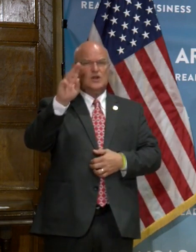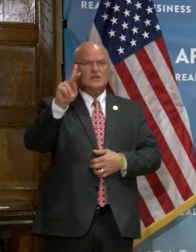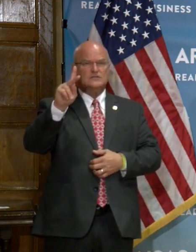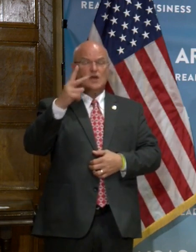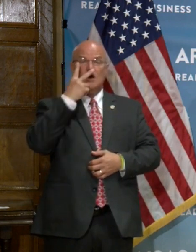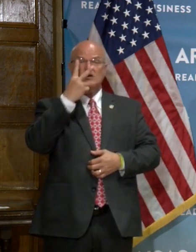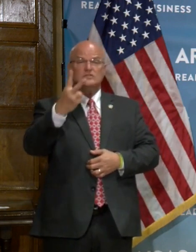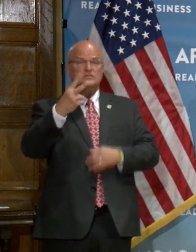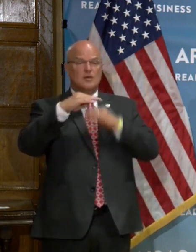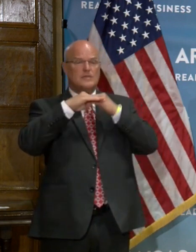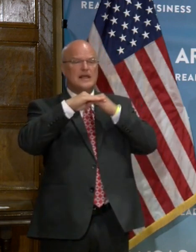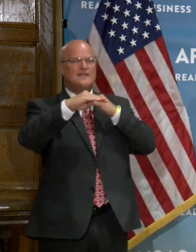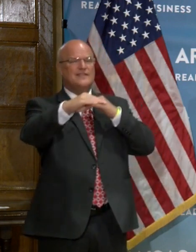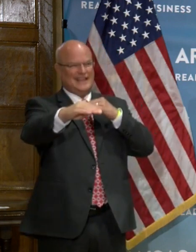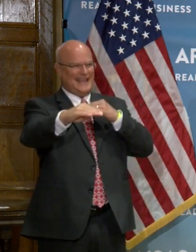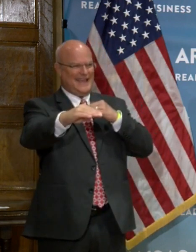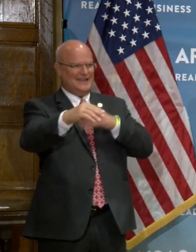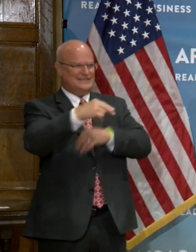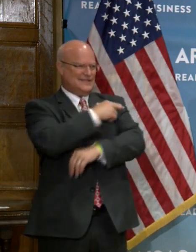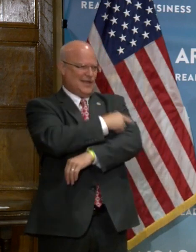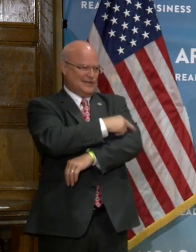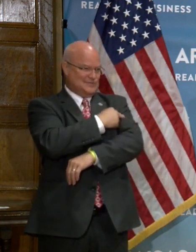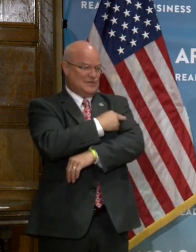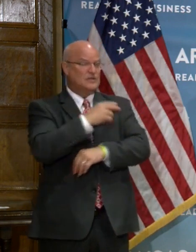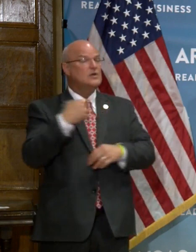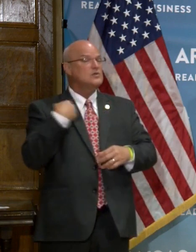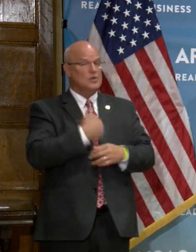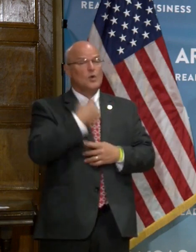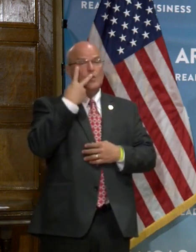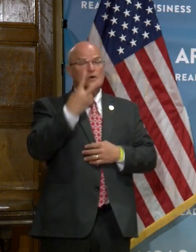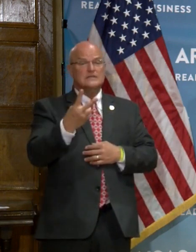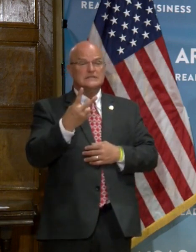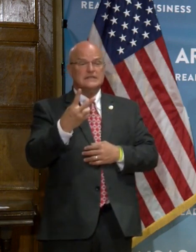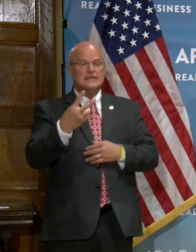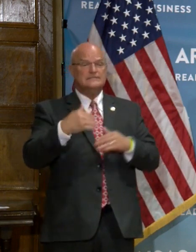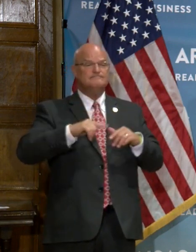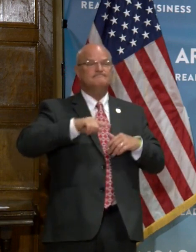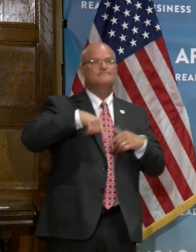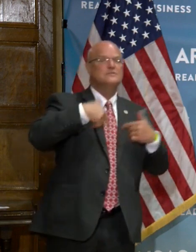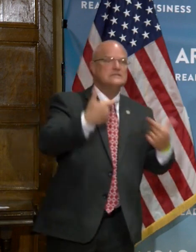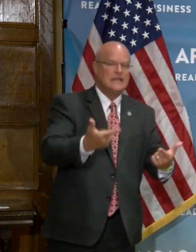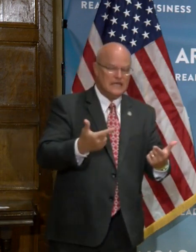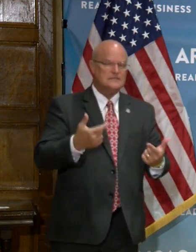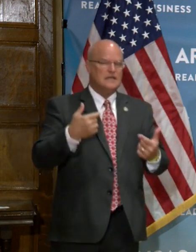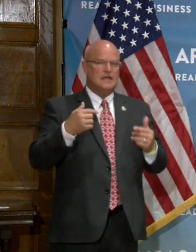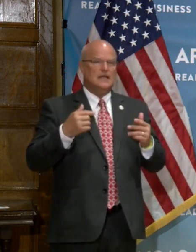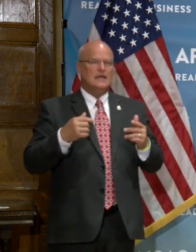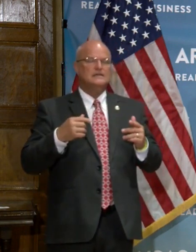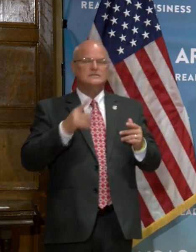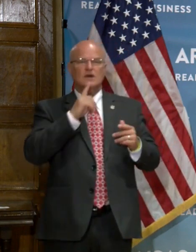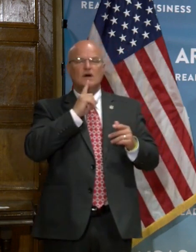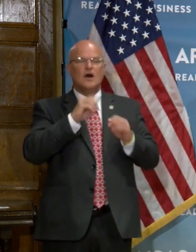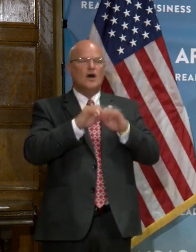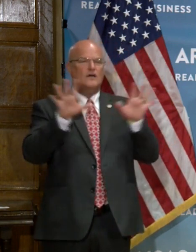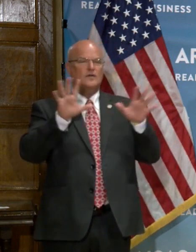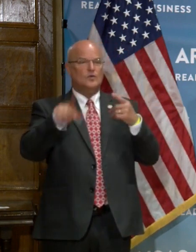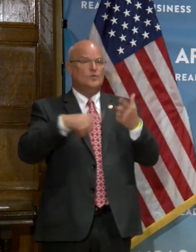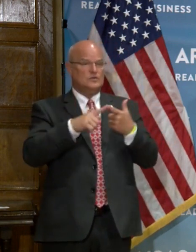saw some leveling out. And so we'll see where it goes from here. It's obviously worrisome when you have,